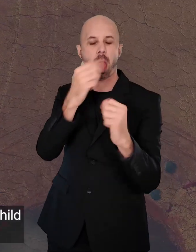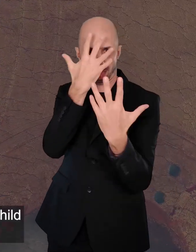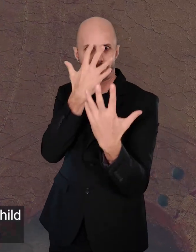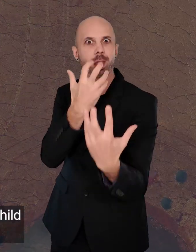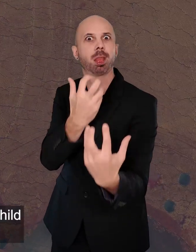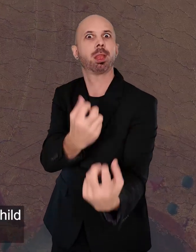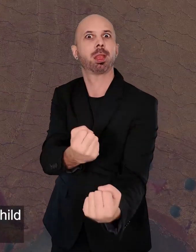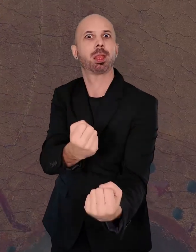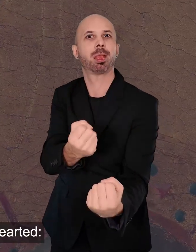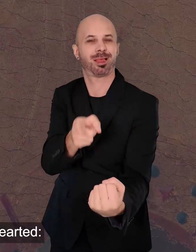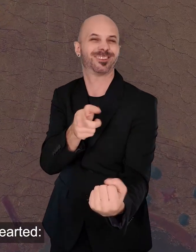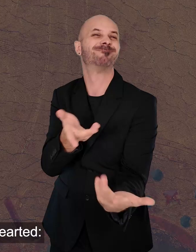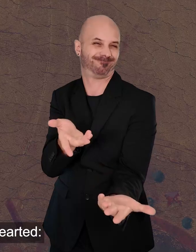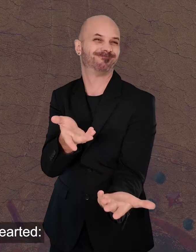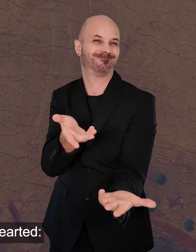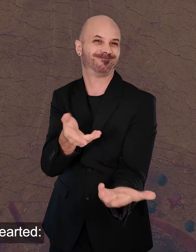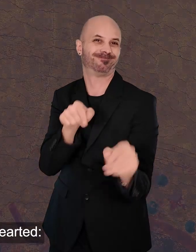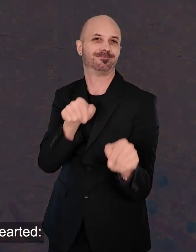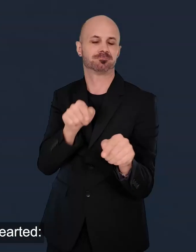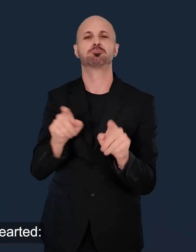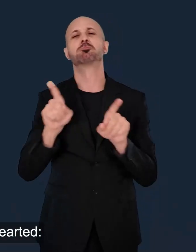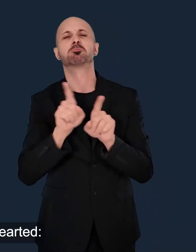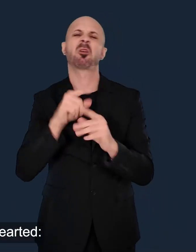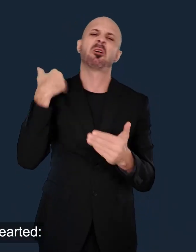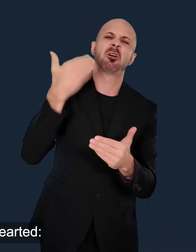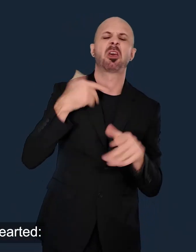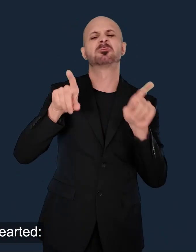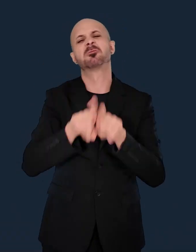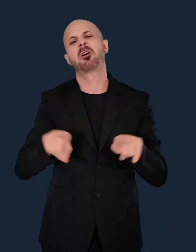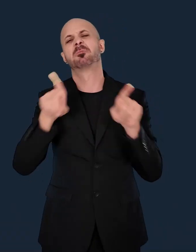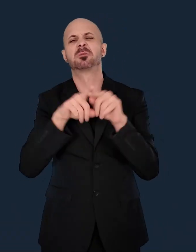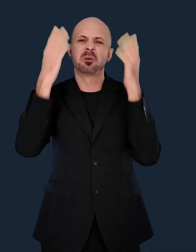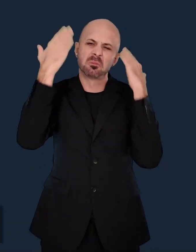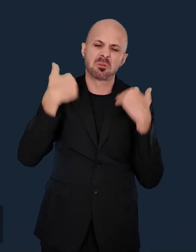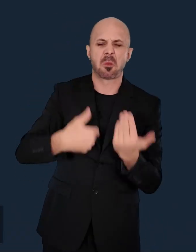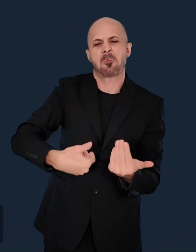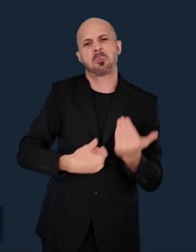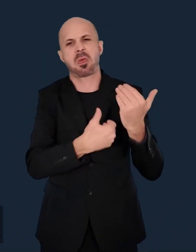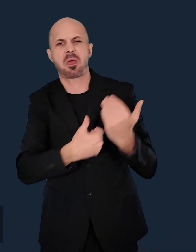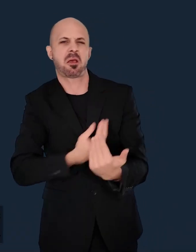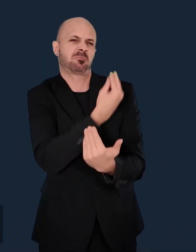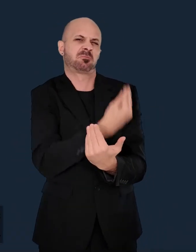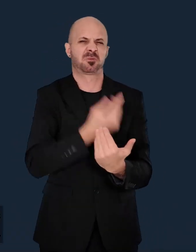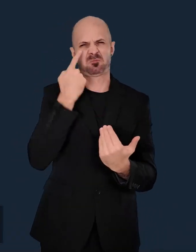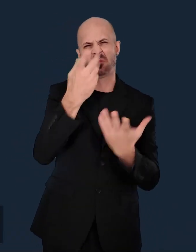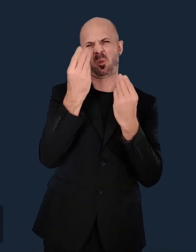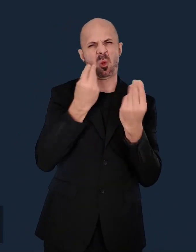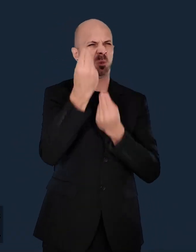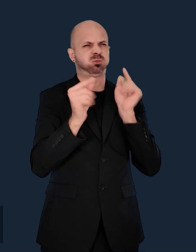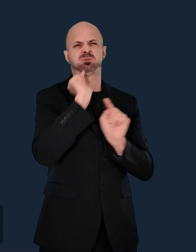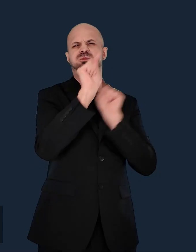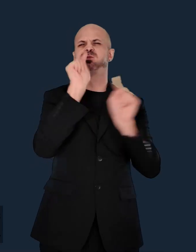and Child in this period, the atmosphere is far from light-hearted. There is always a